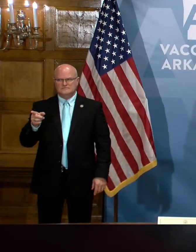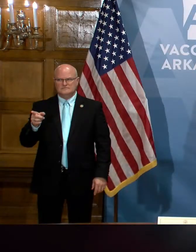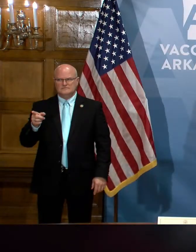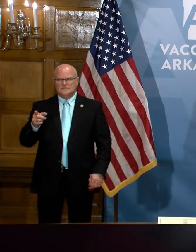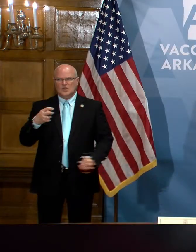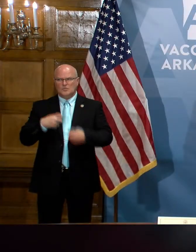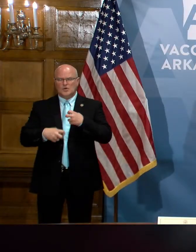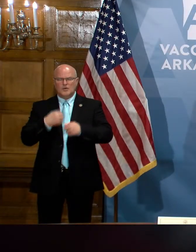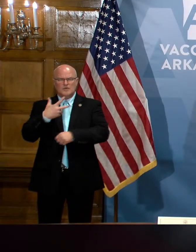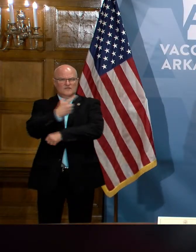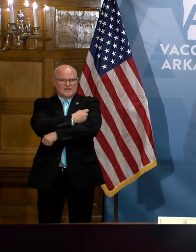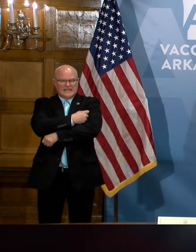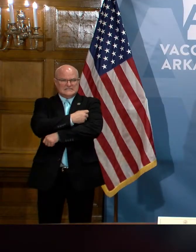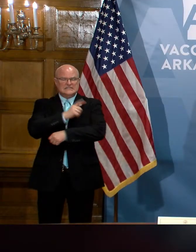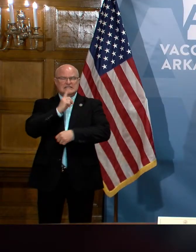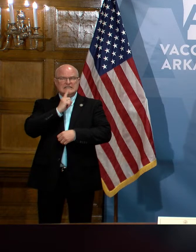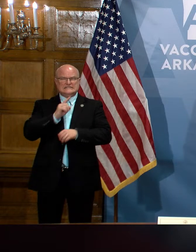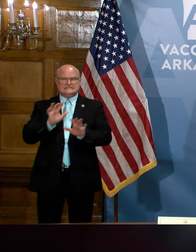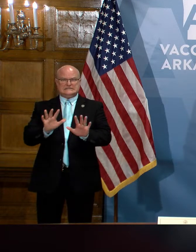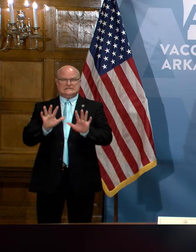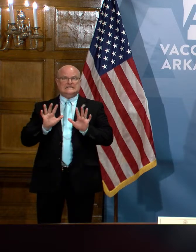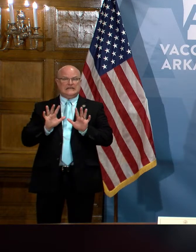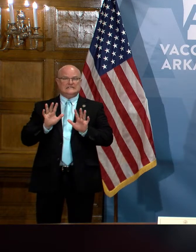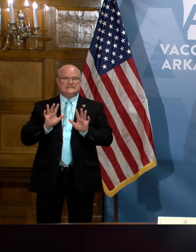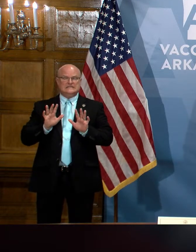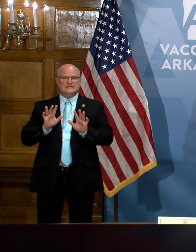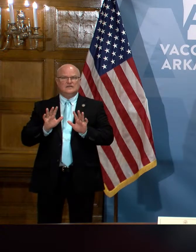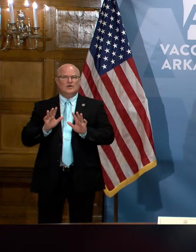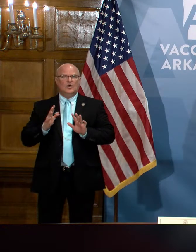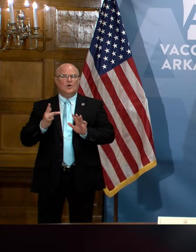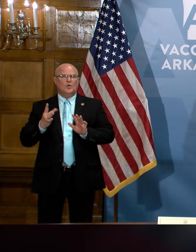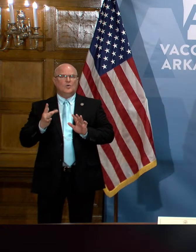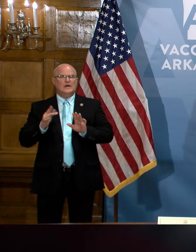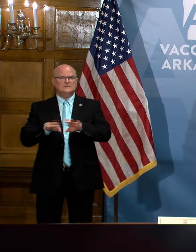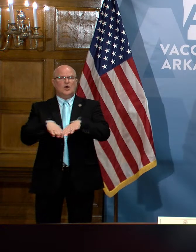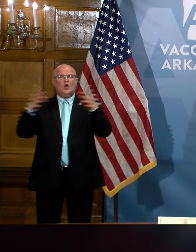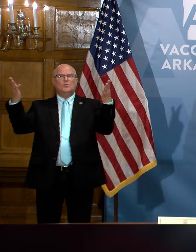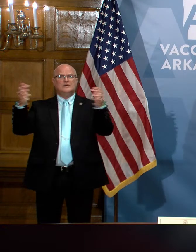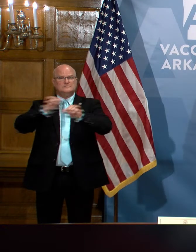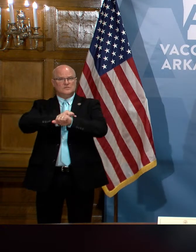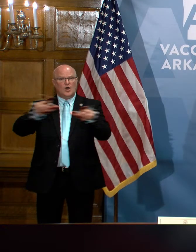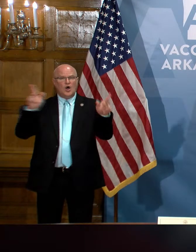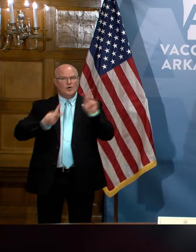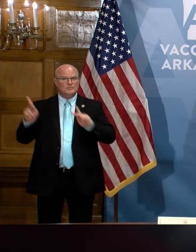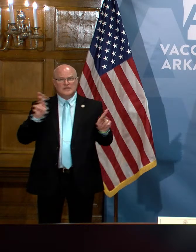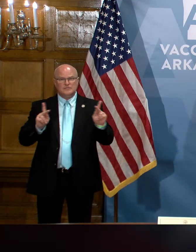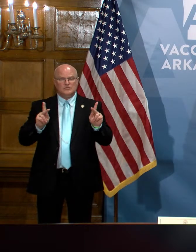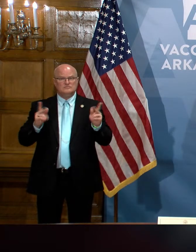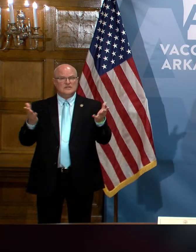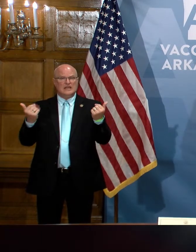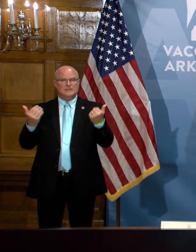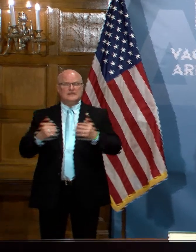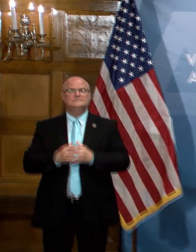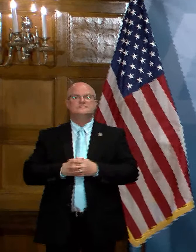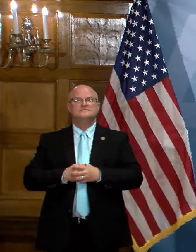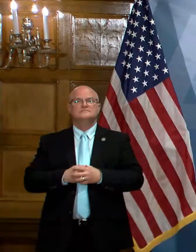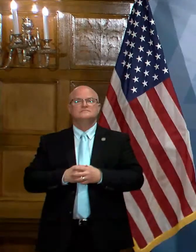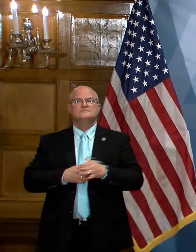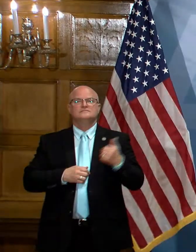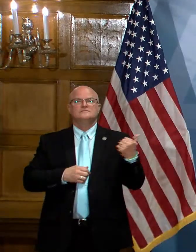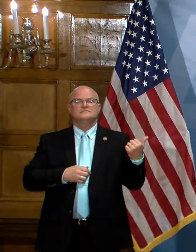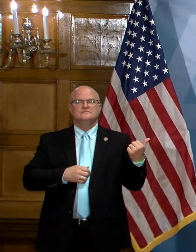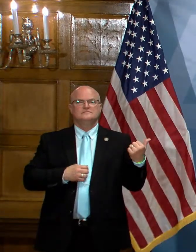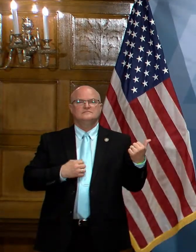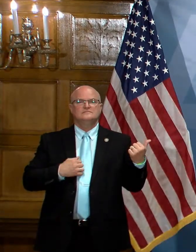problem we're having with the vaccines is the reluctance, why not just open it up to everybody 16 and over?